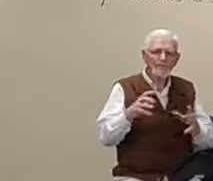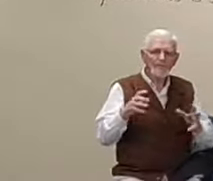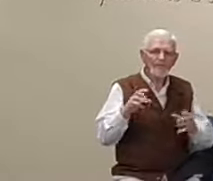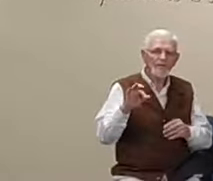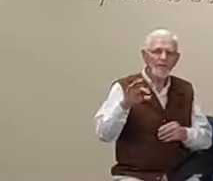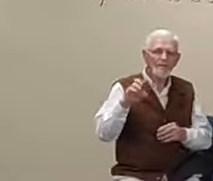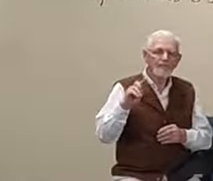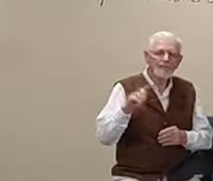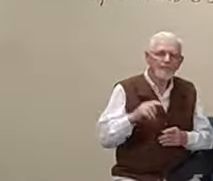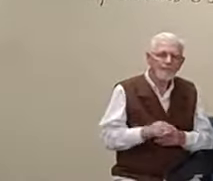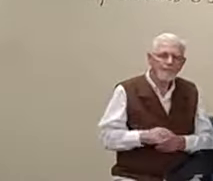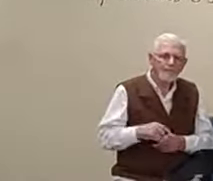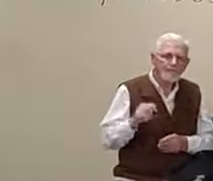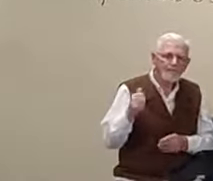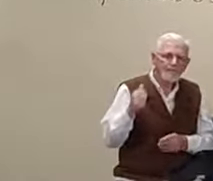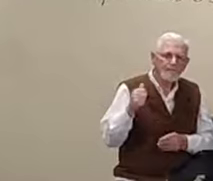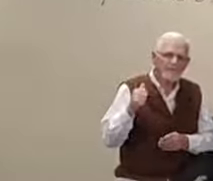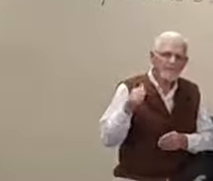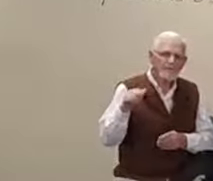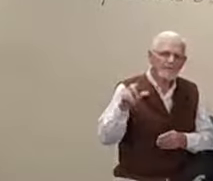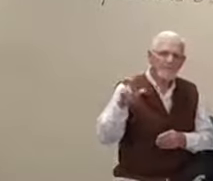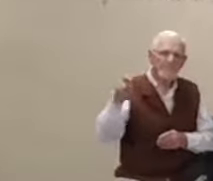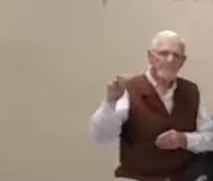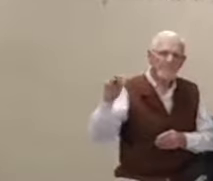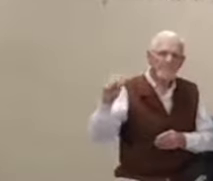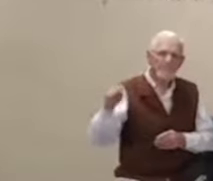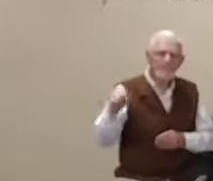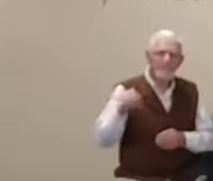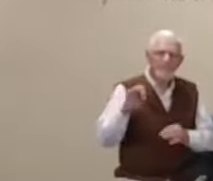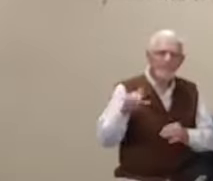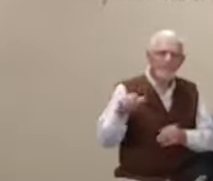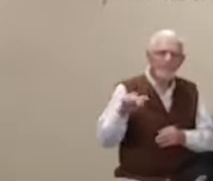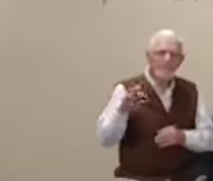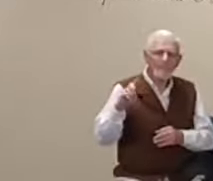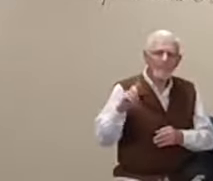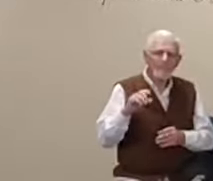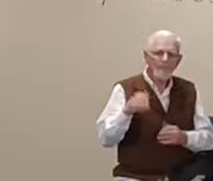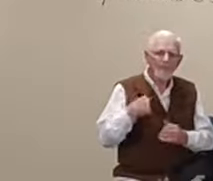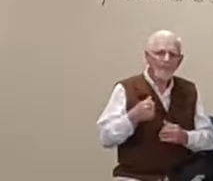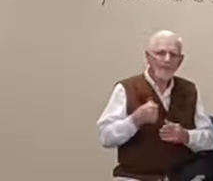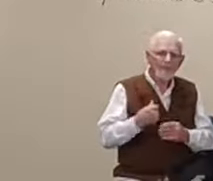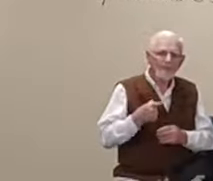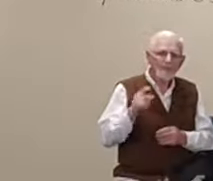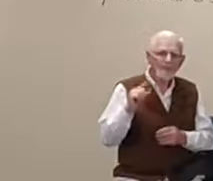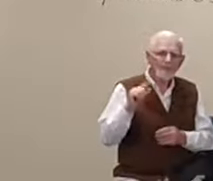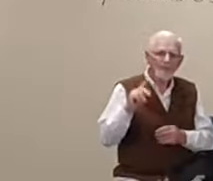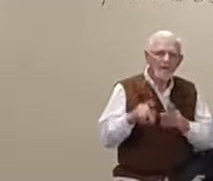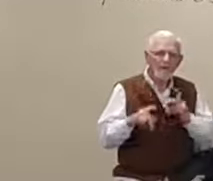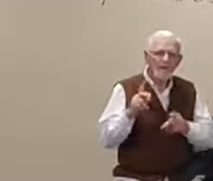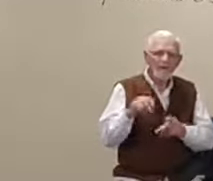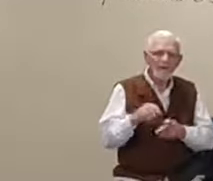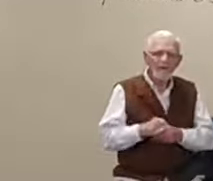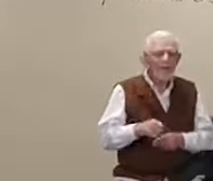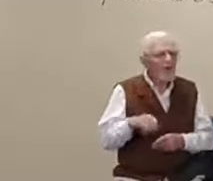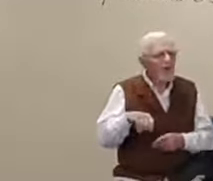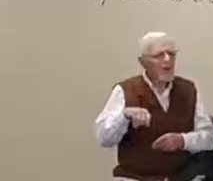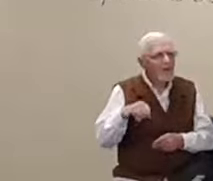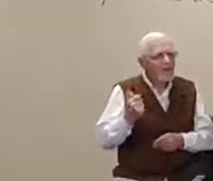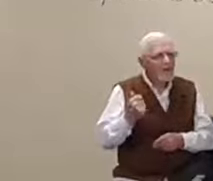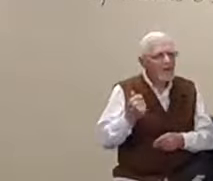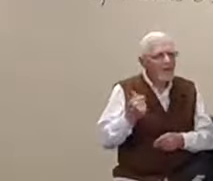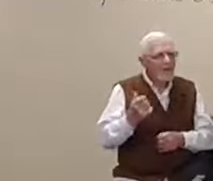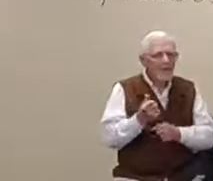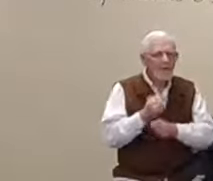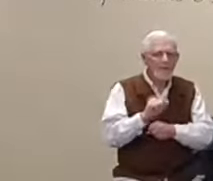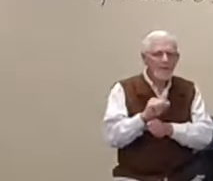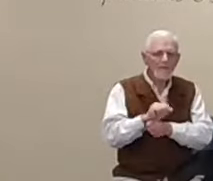know, say about 10 acres. Okay, 10 acres of land, and you've probably got 20 people or so that get to work